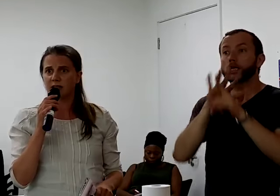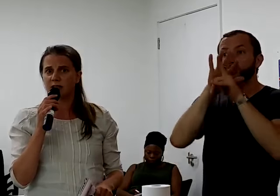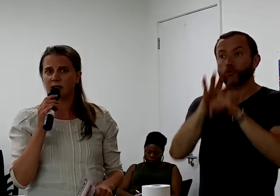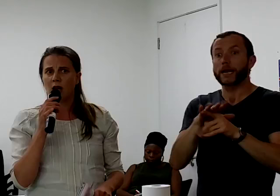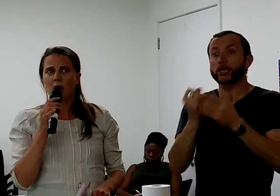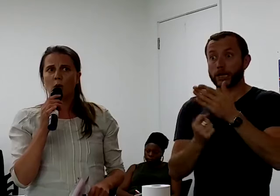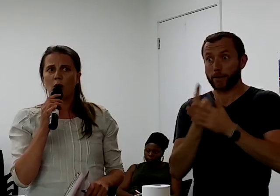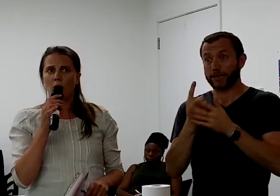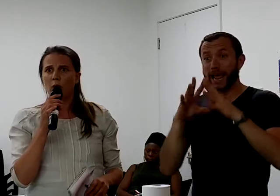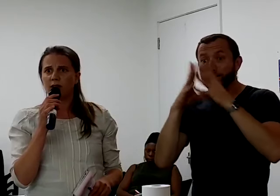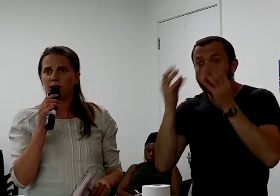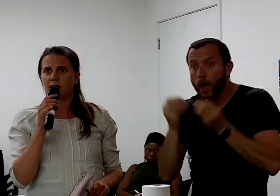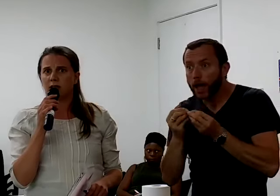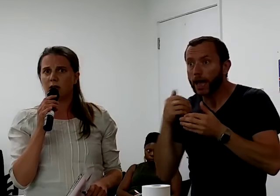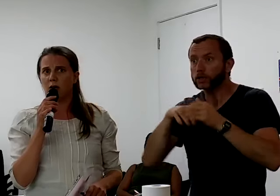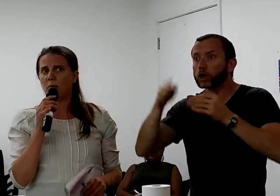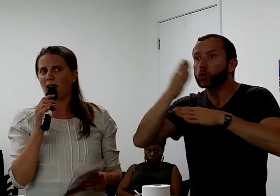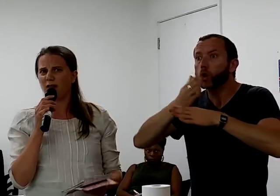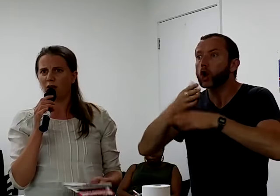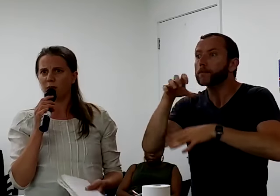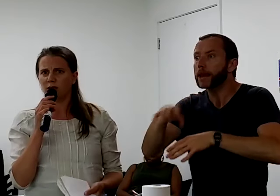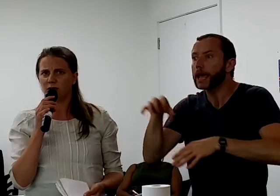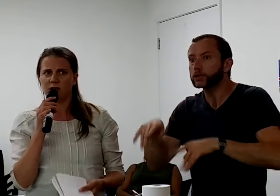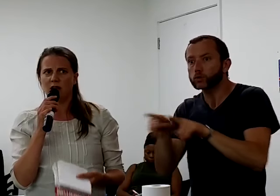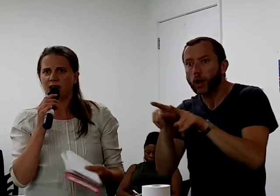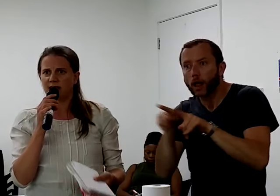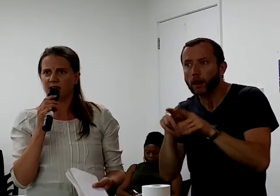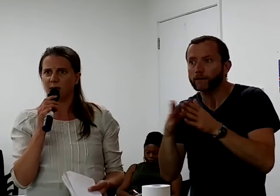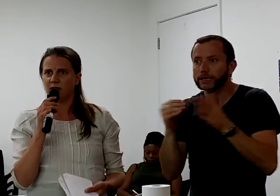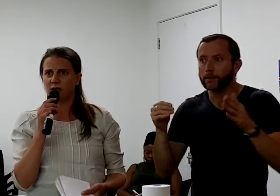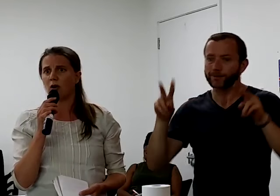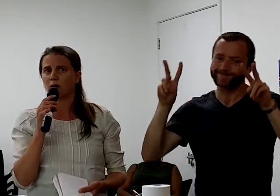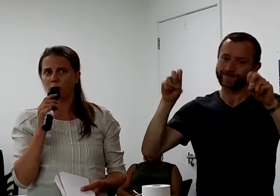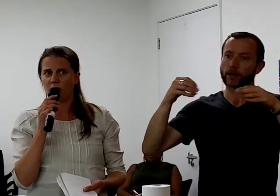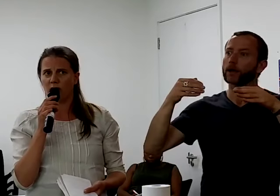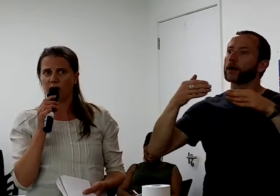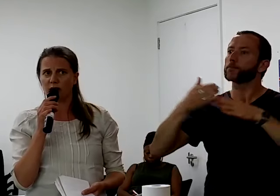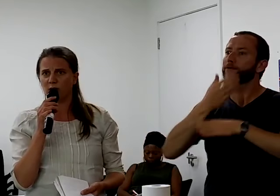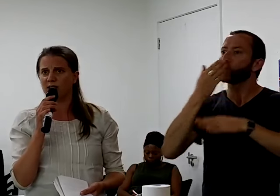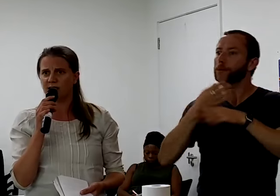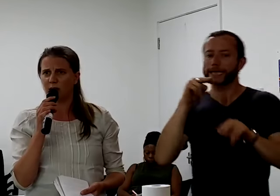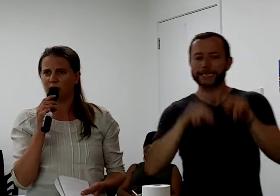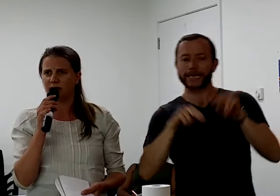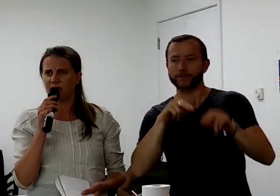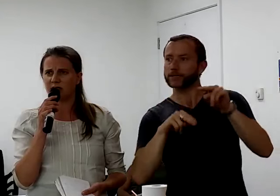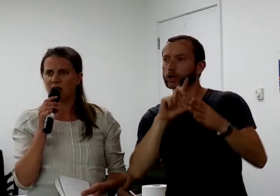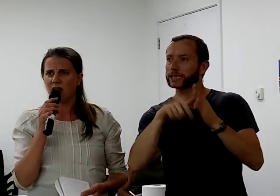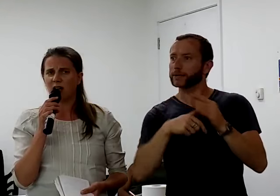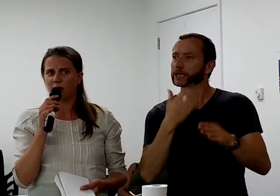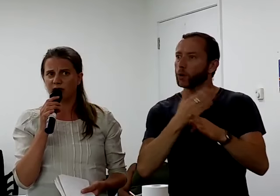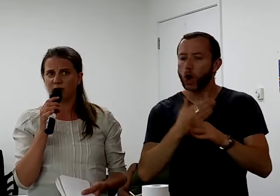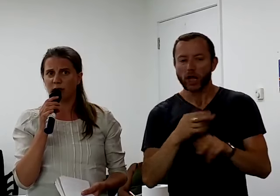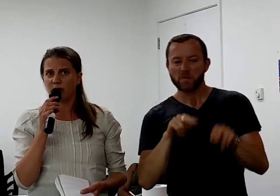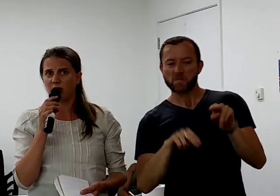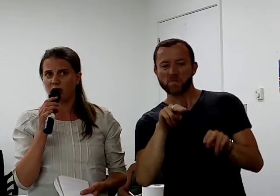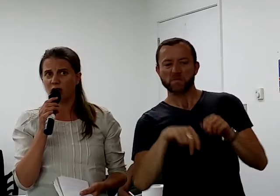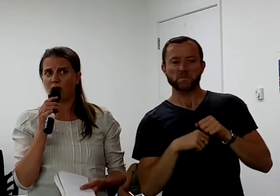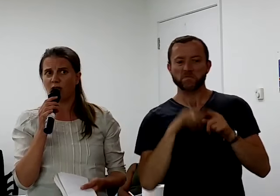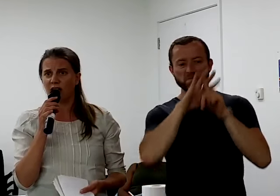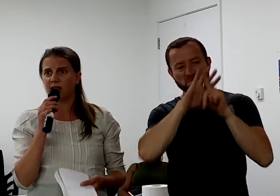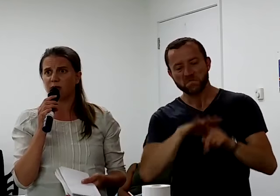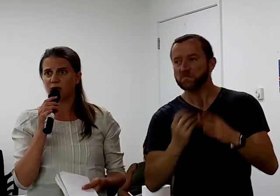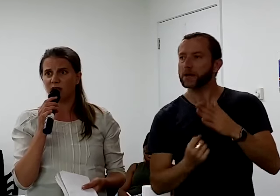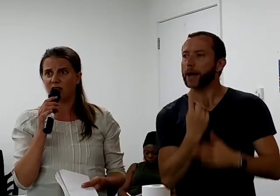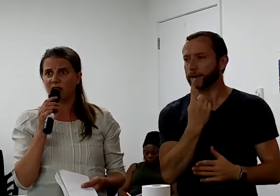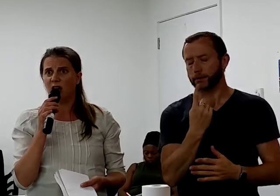the workplaces, where we see performance assessments on workers with disabilities, and the